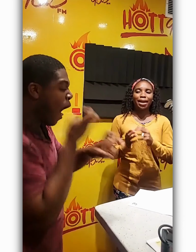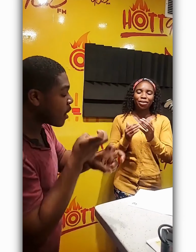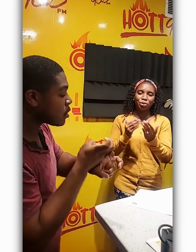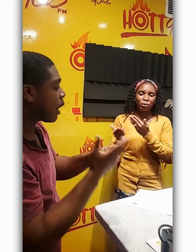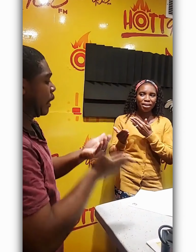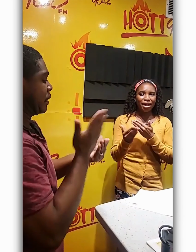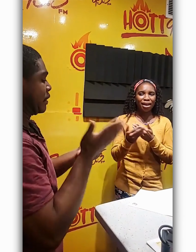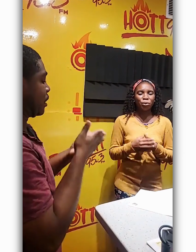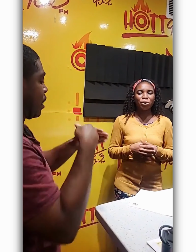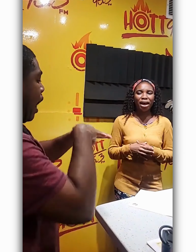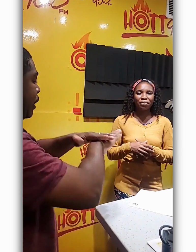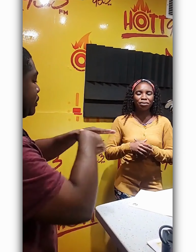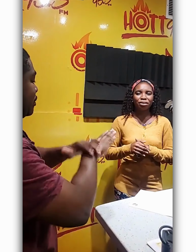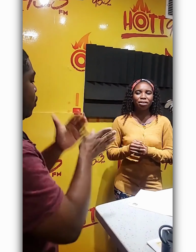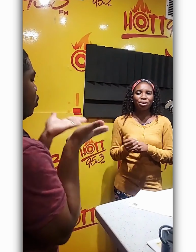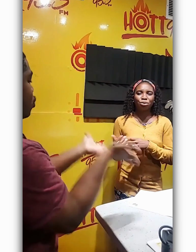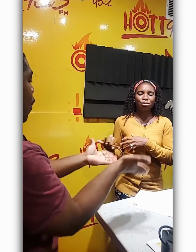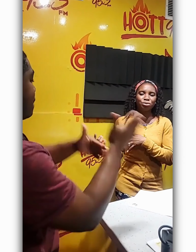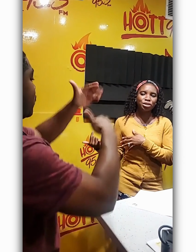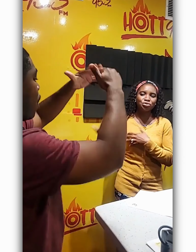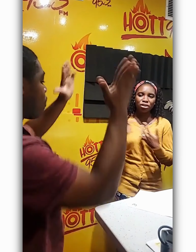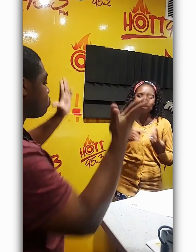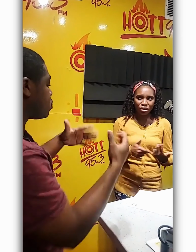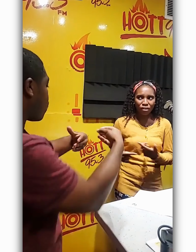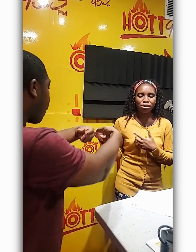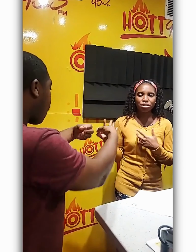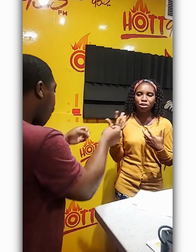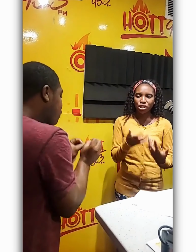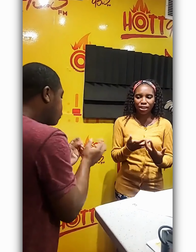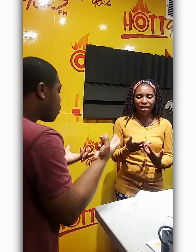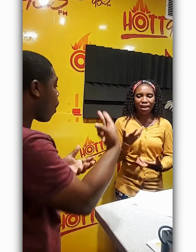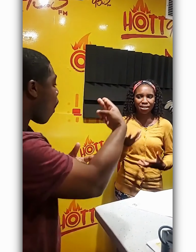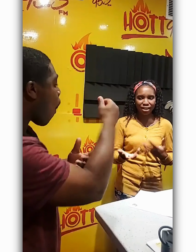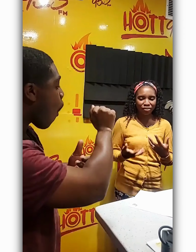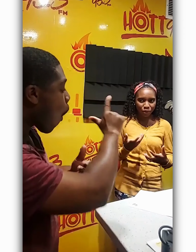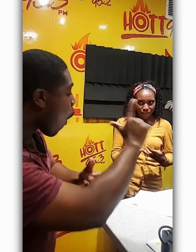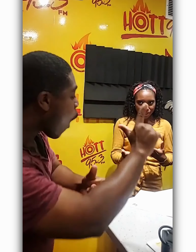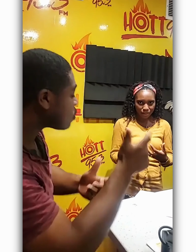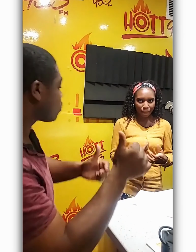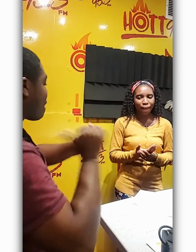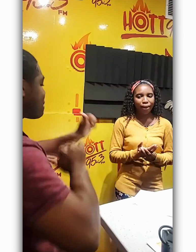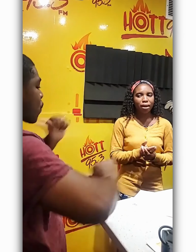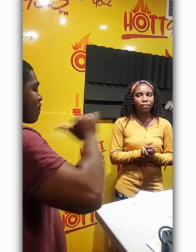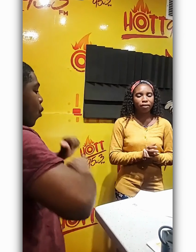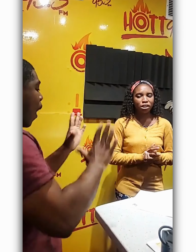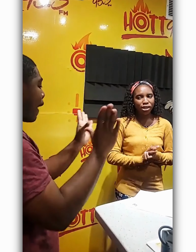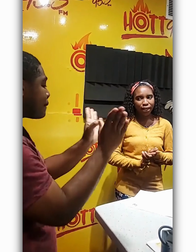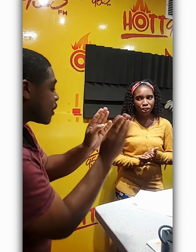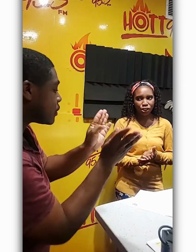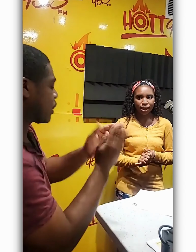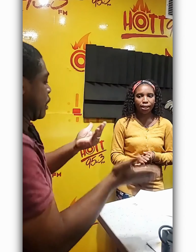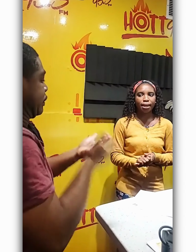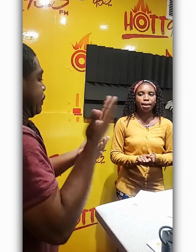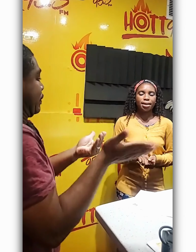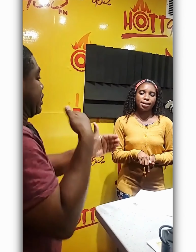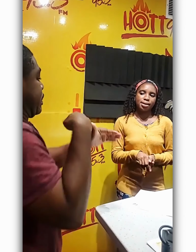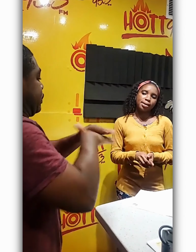get through with it and don't have to go through the struggle of searching as a deaf person. It can be very challenging.